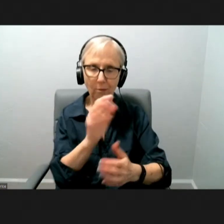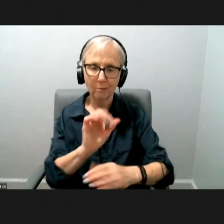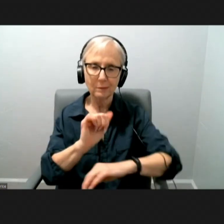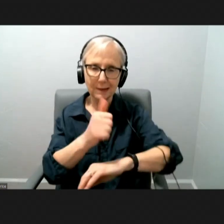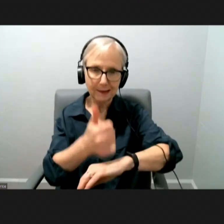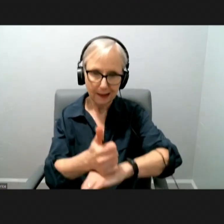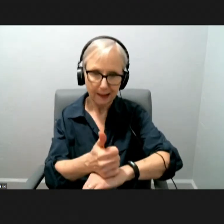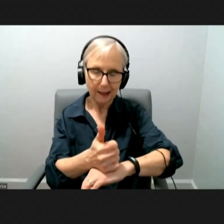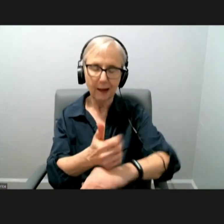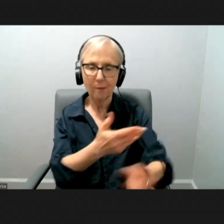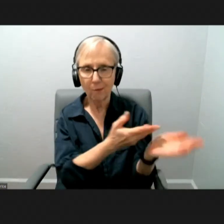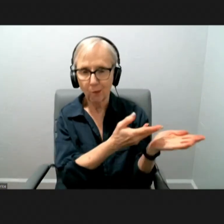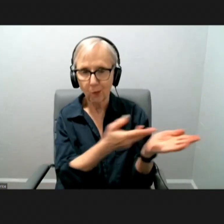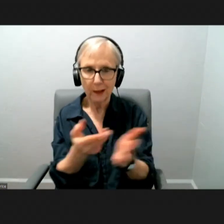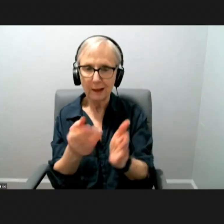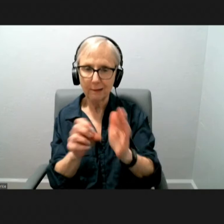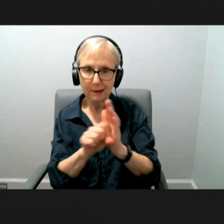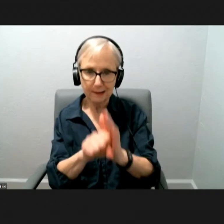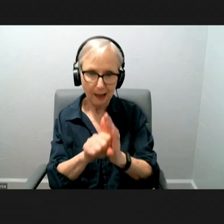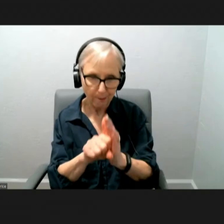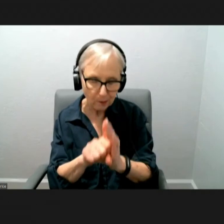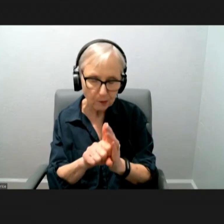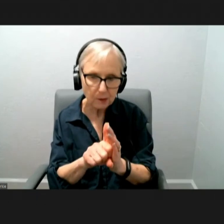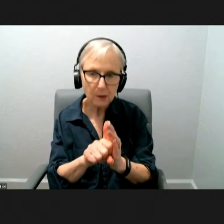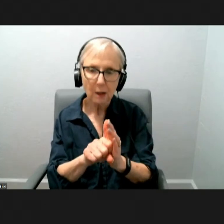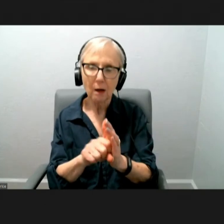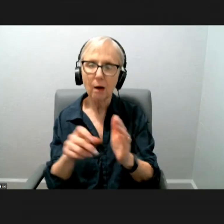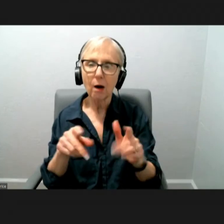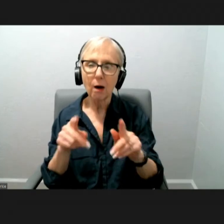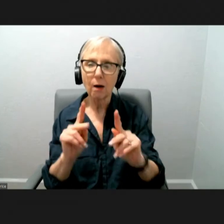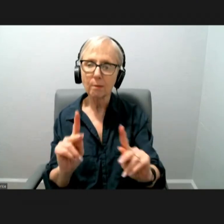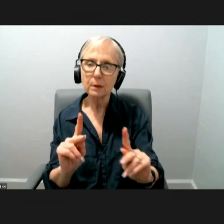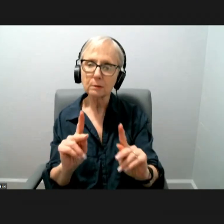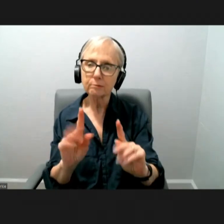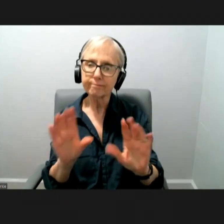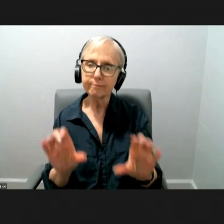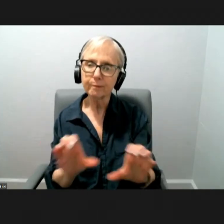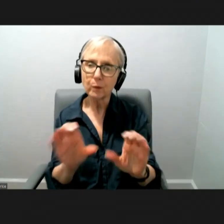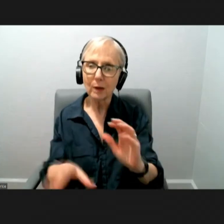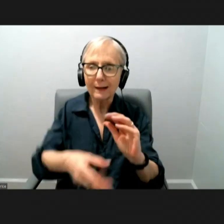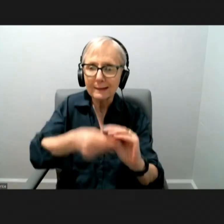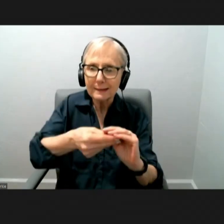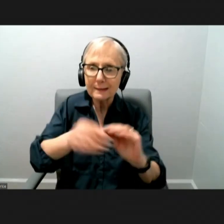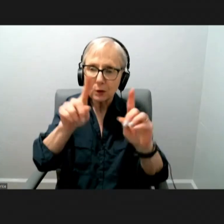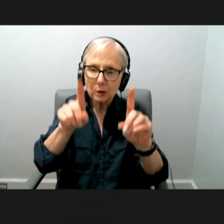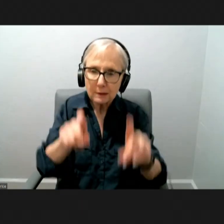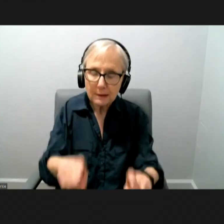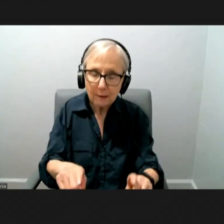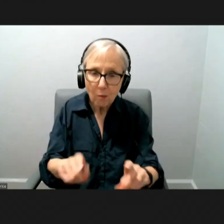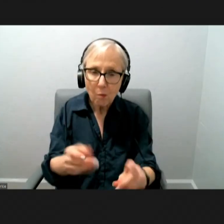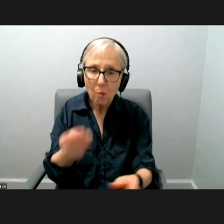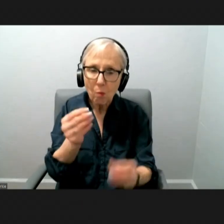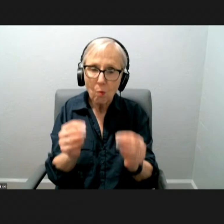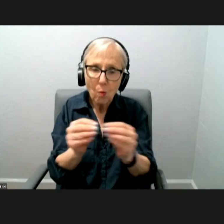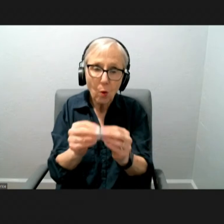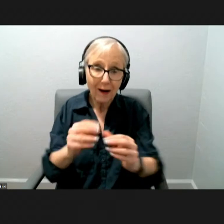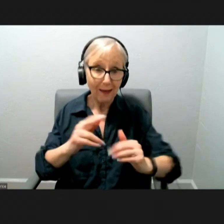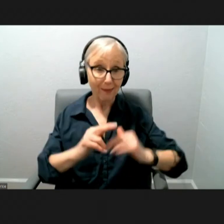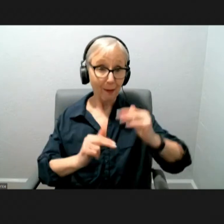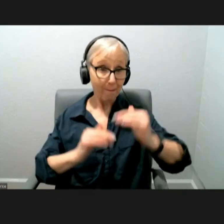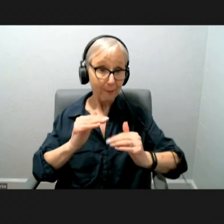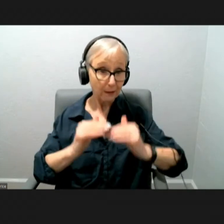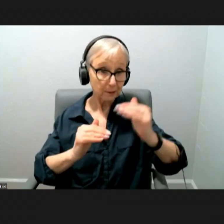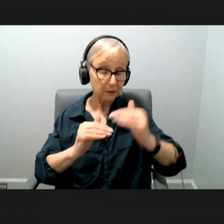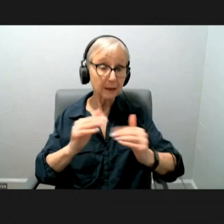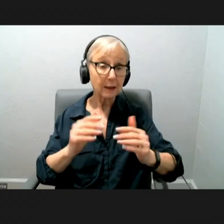bringing samples in. We're also exploring the opportunities to do additional testing more at the facility level or building level, which